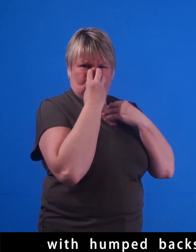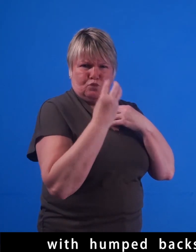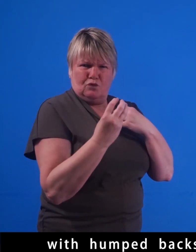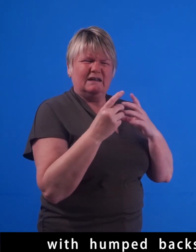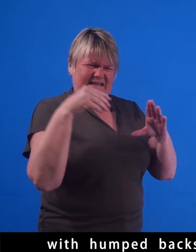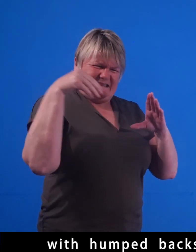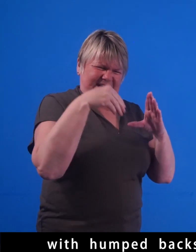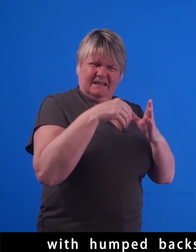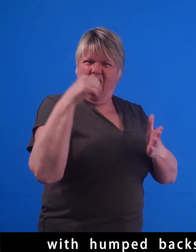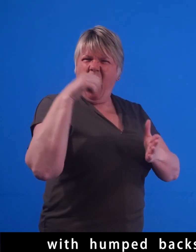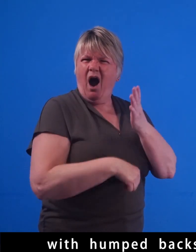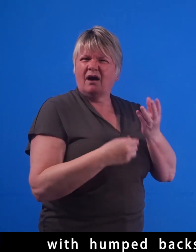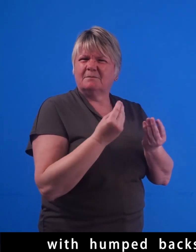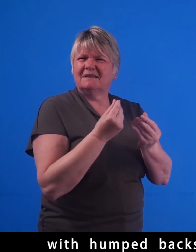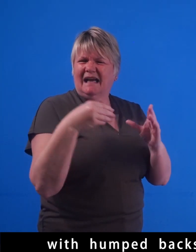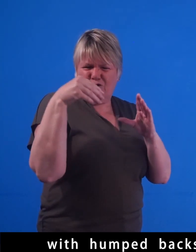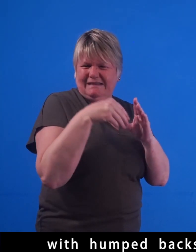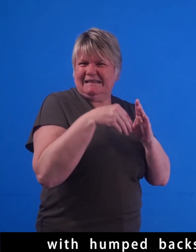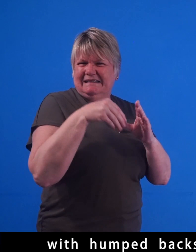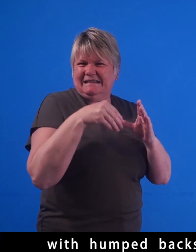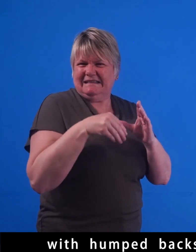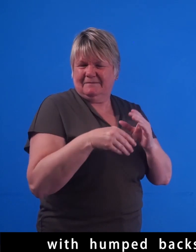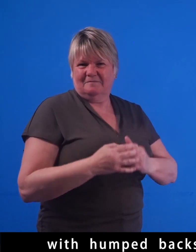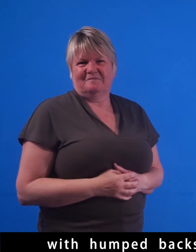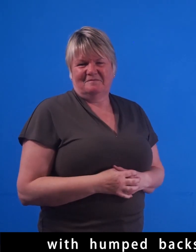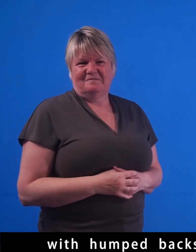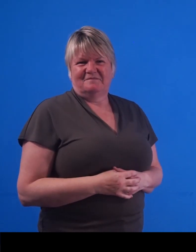snouts, and were stuffed with hard material.